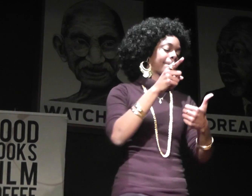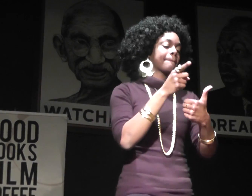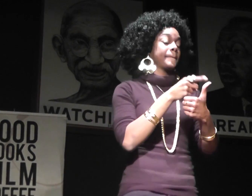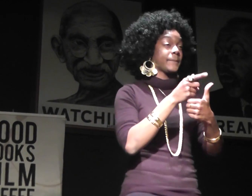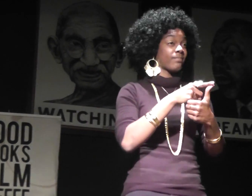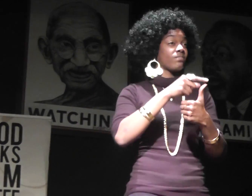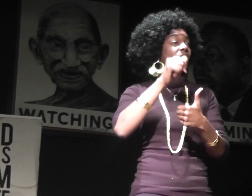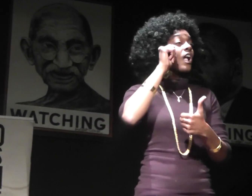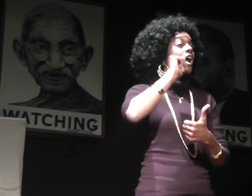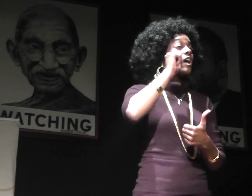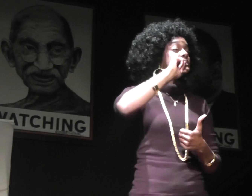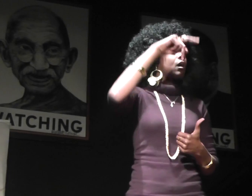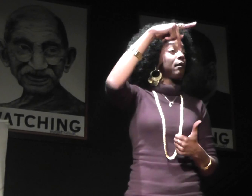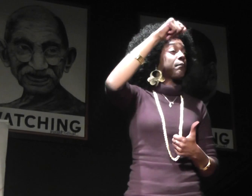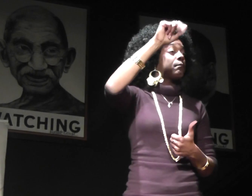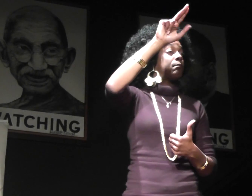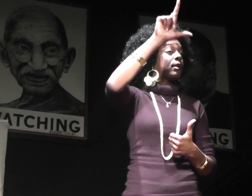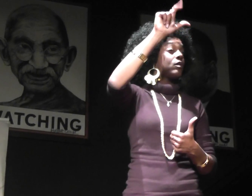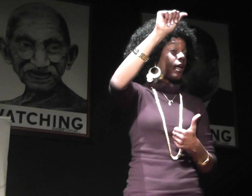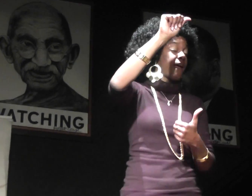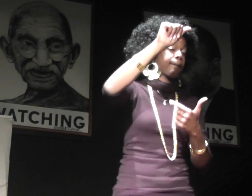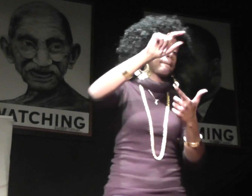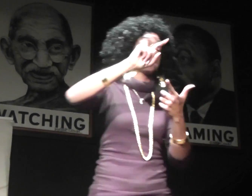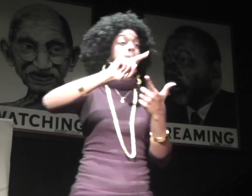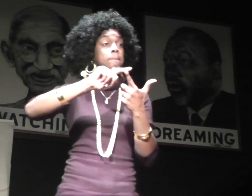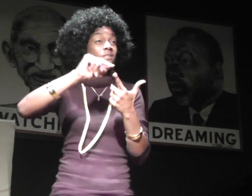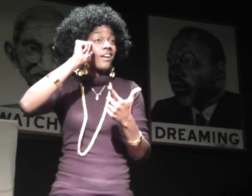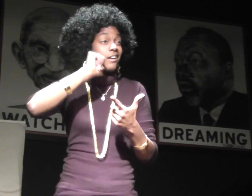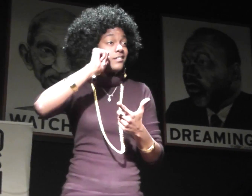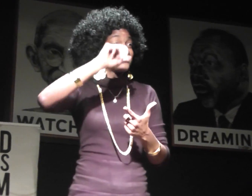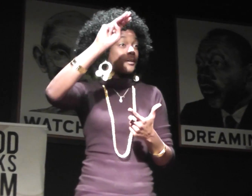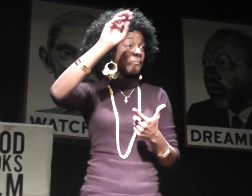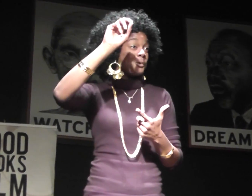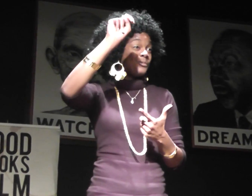And I do just want to honor them tonight. It's my Aunt Paula,